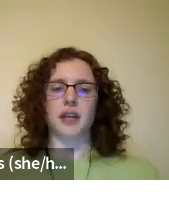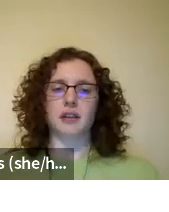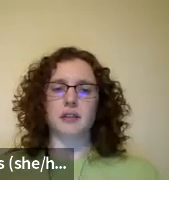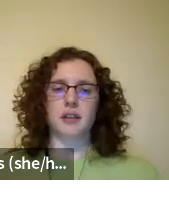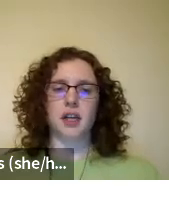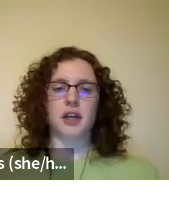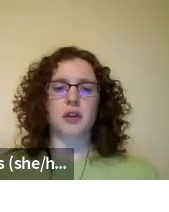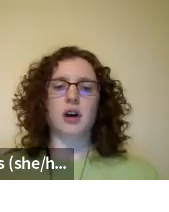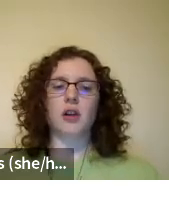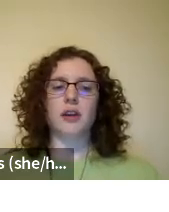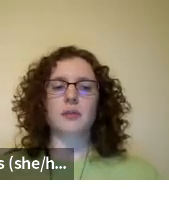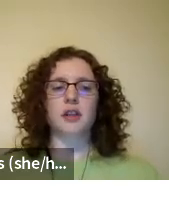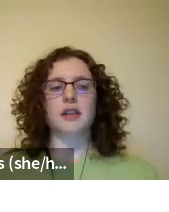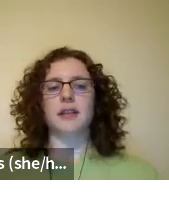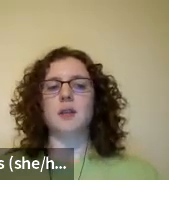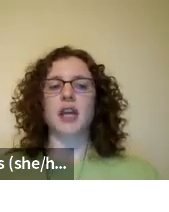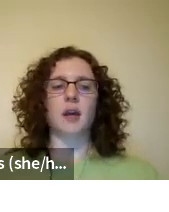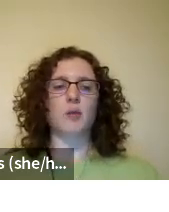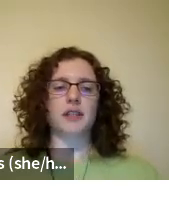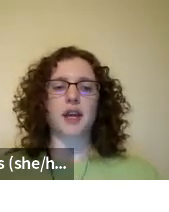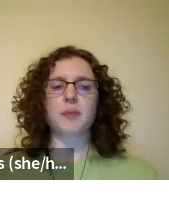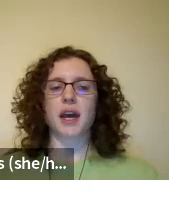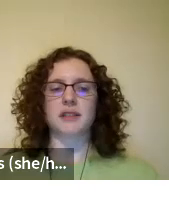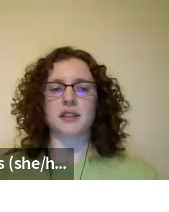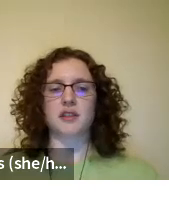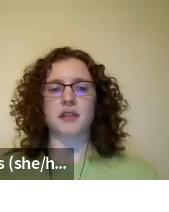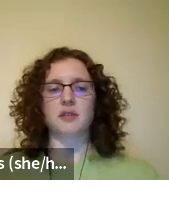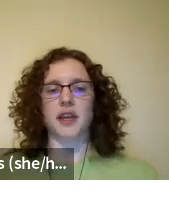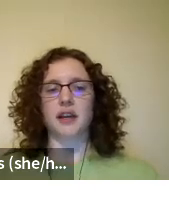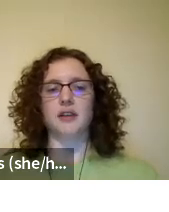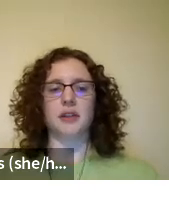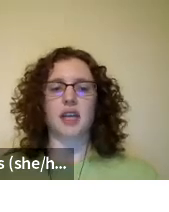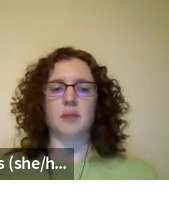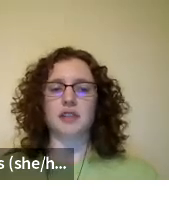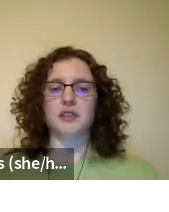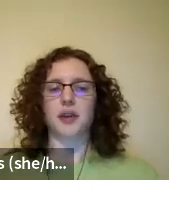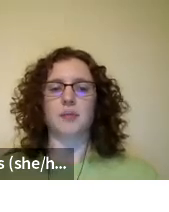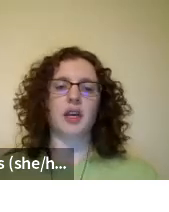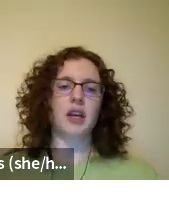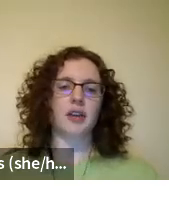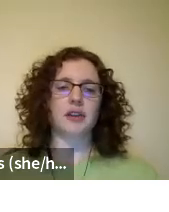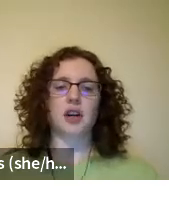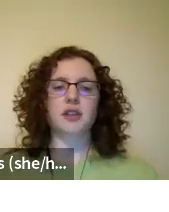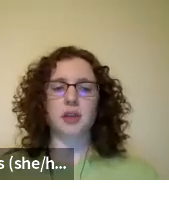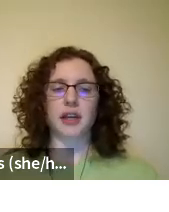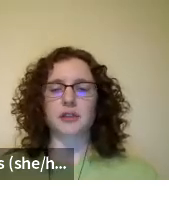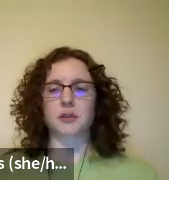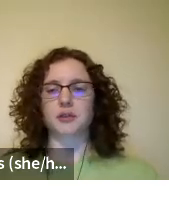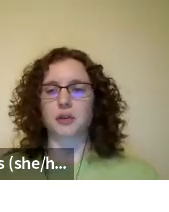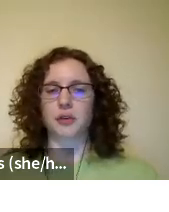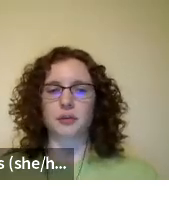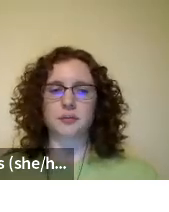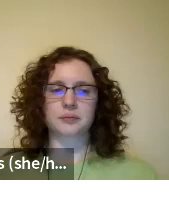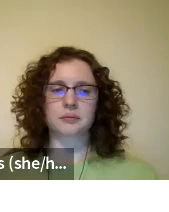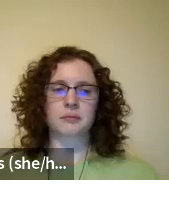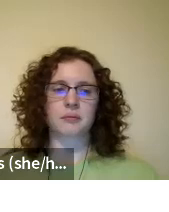recent events. He can recall things within the same day, but as time passes, events fade into a timeless stream that is hard to place or